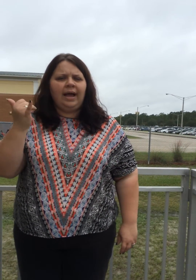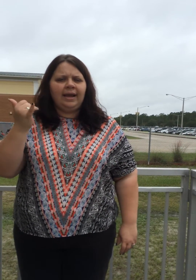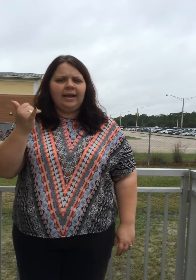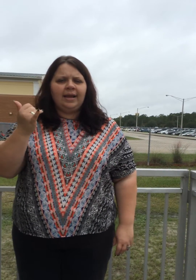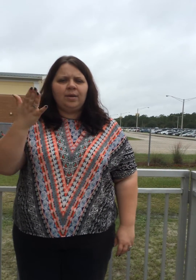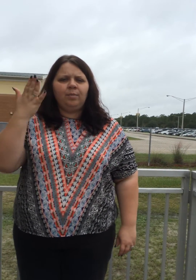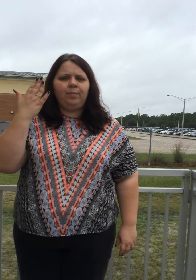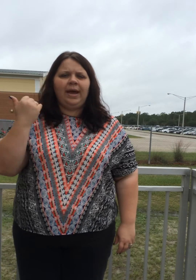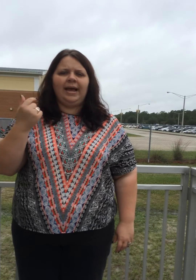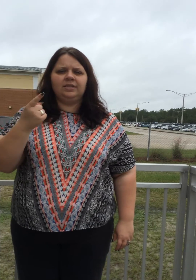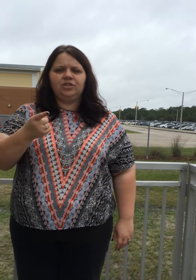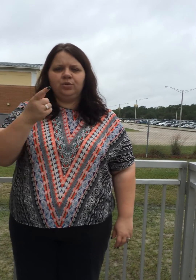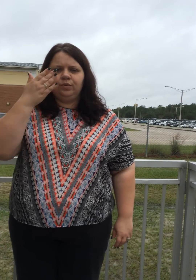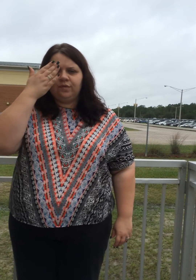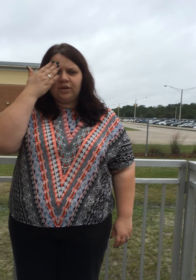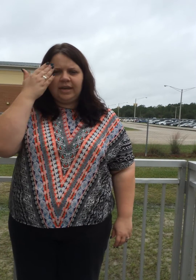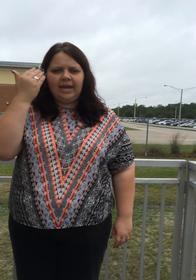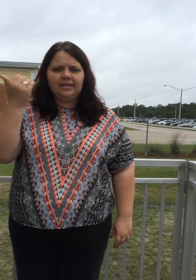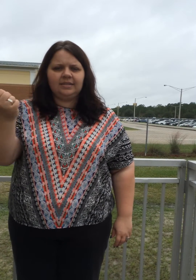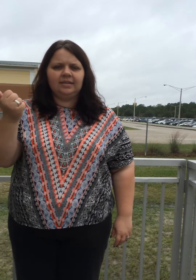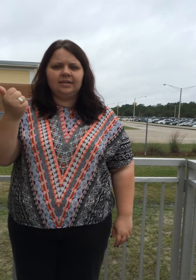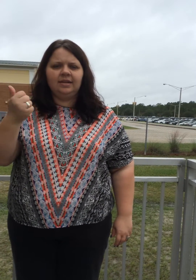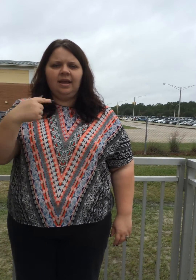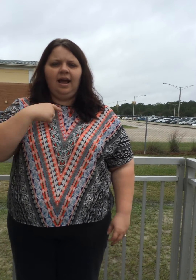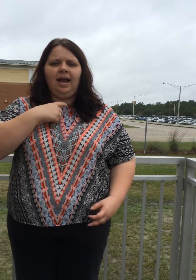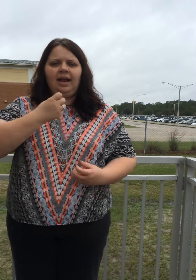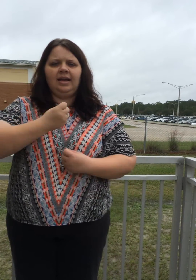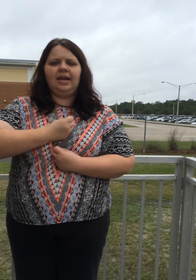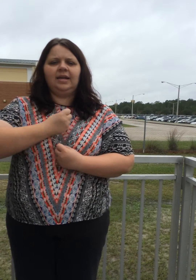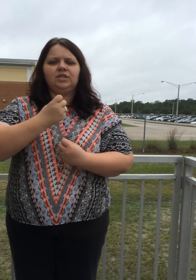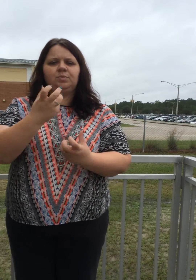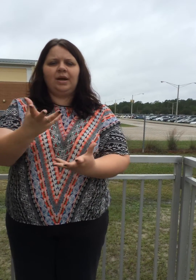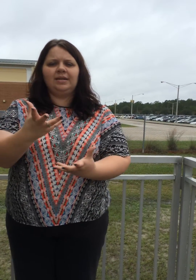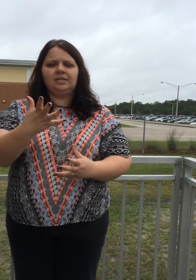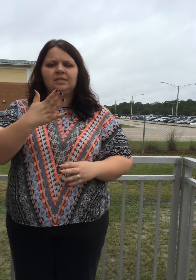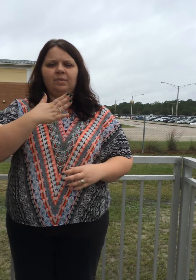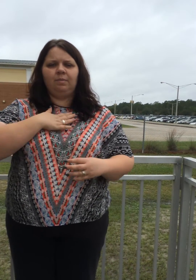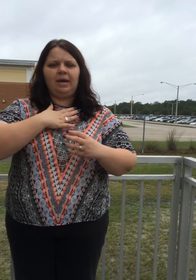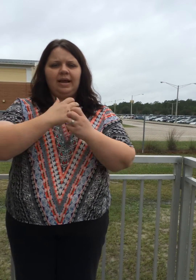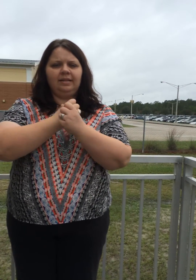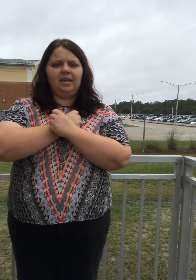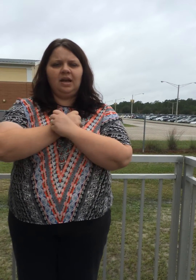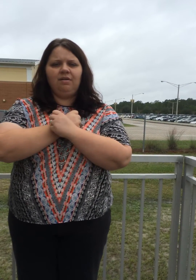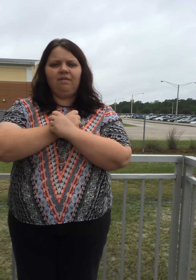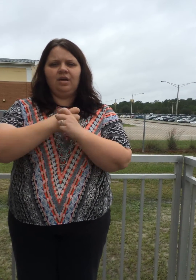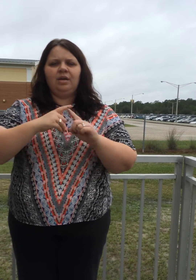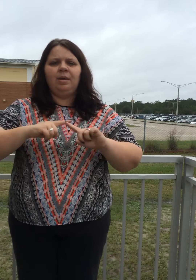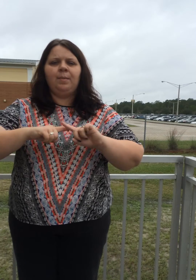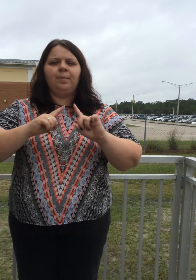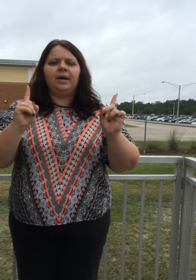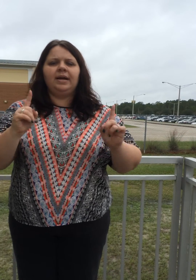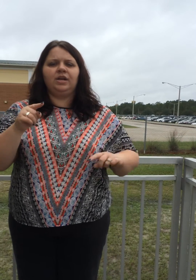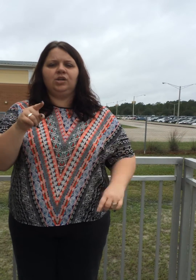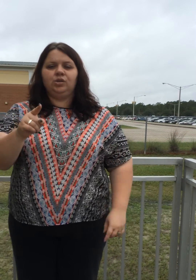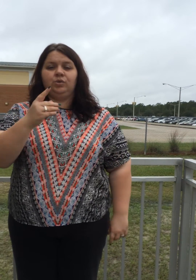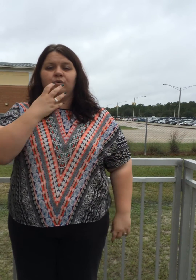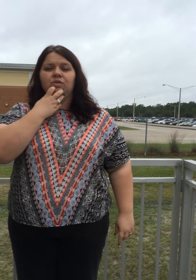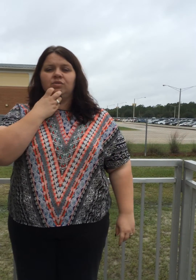why past you forget, I express my love, but you